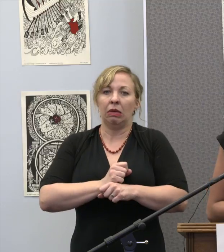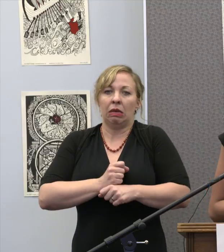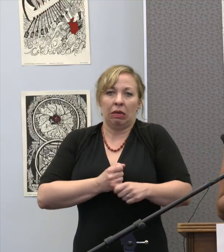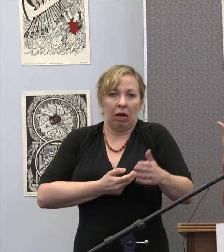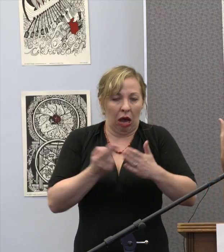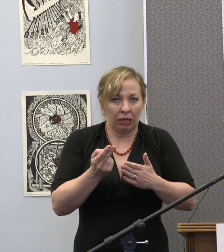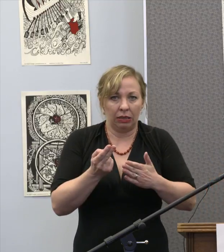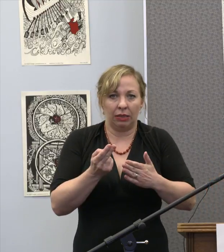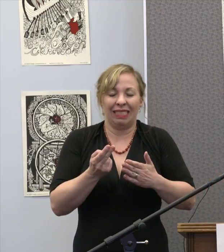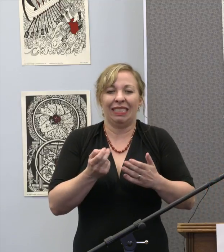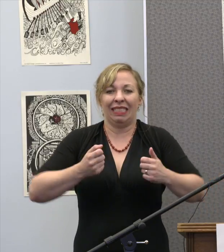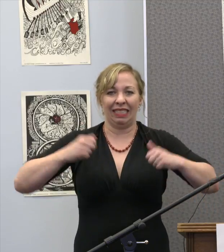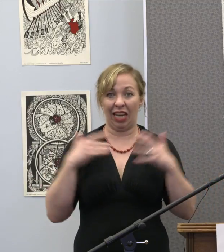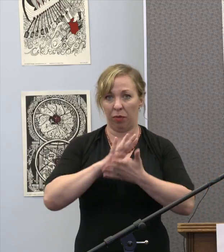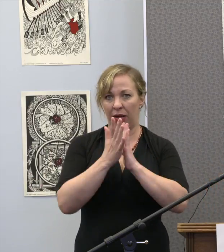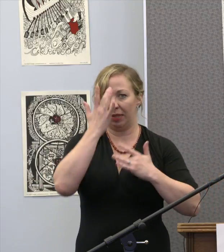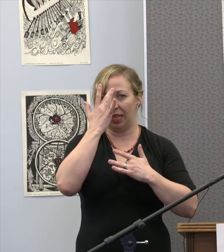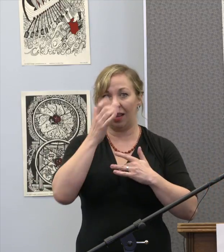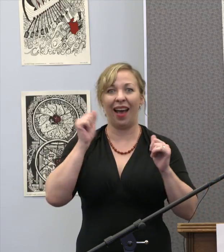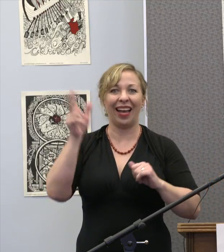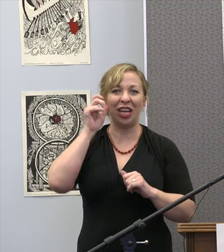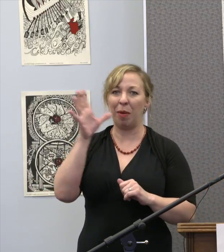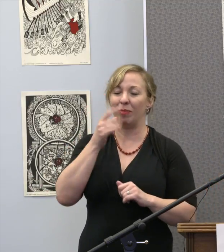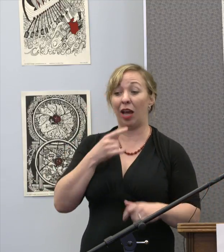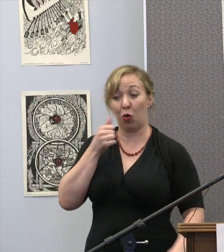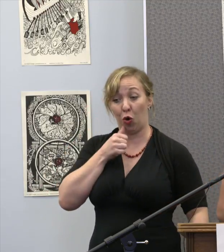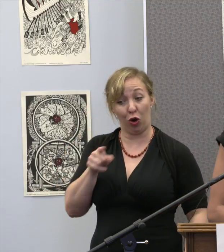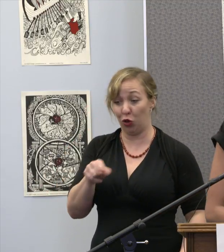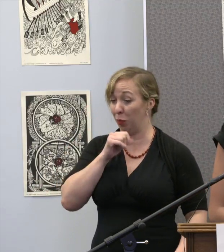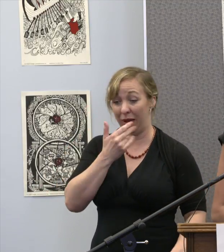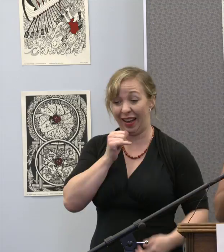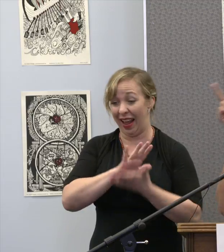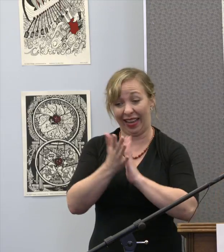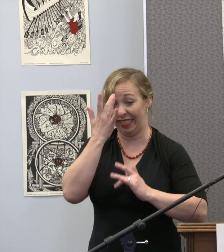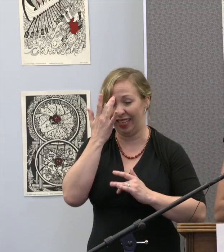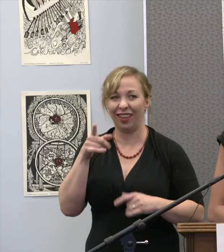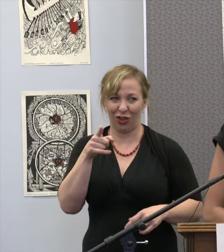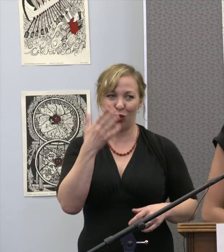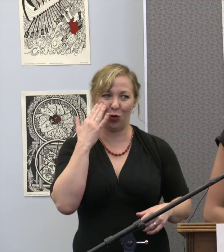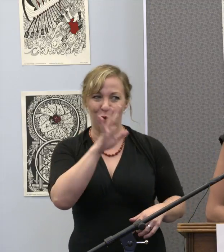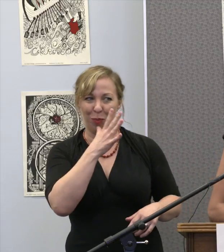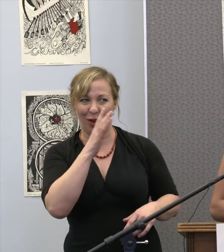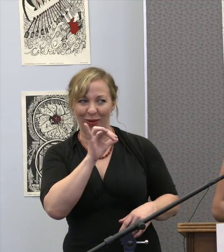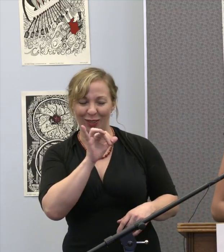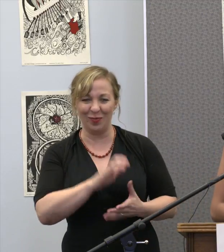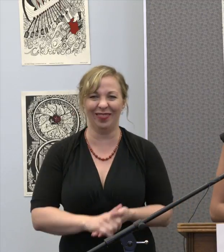I can hear my mom say, "Girl, you better not get sick." Y'all know y'all parents used to be like